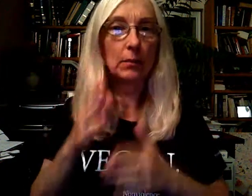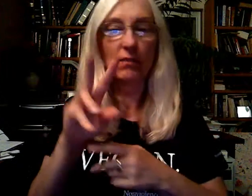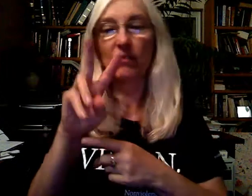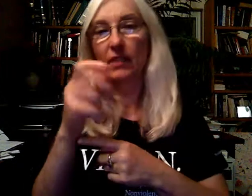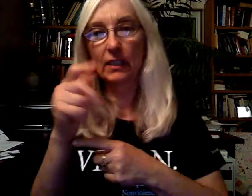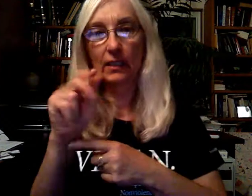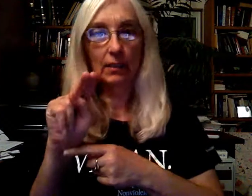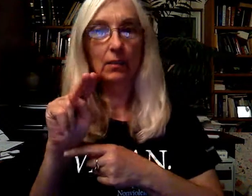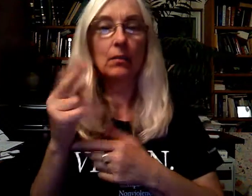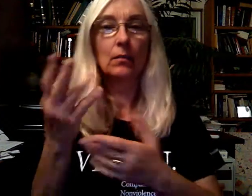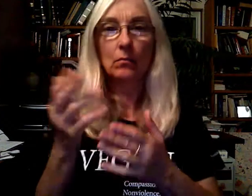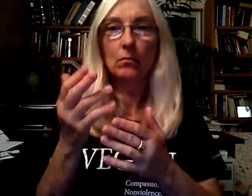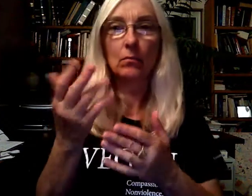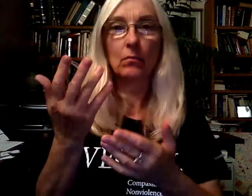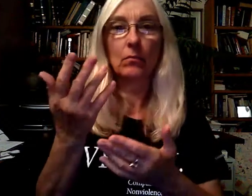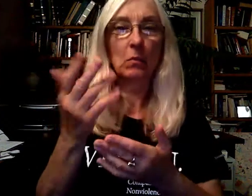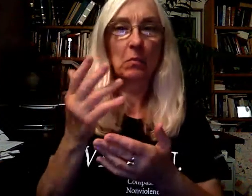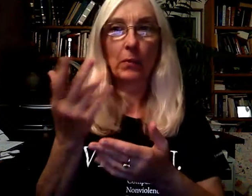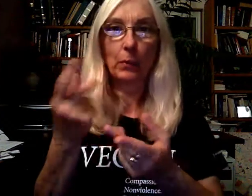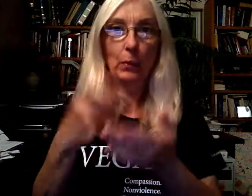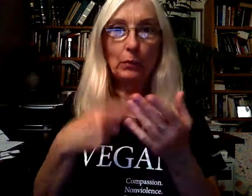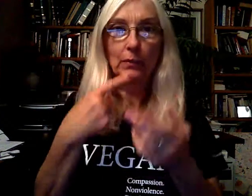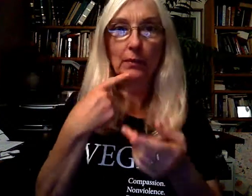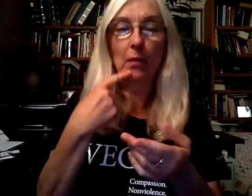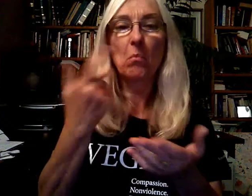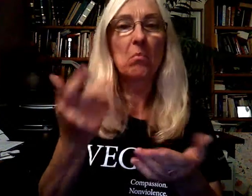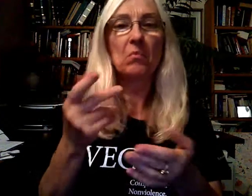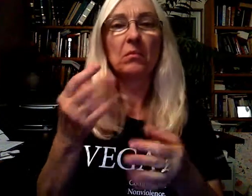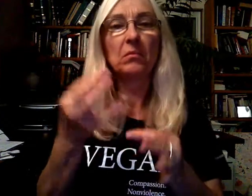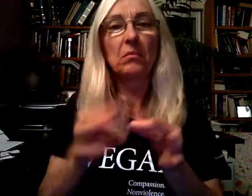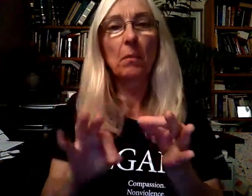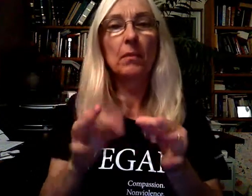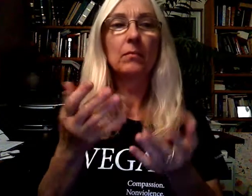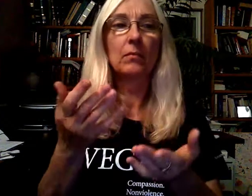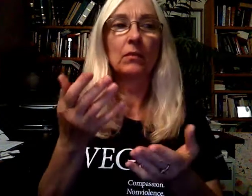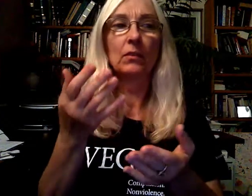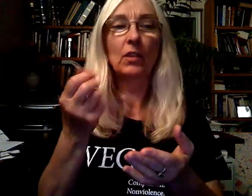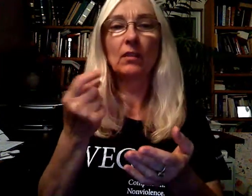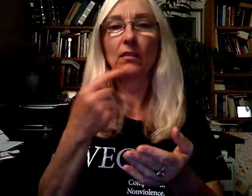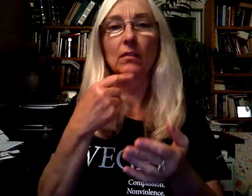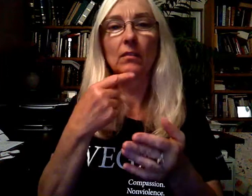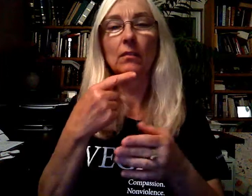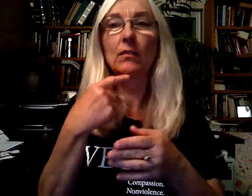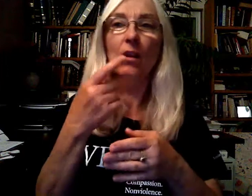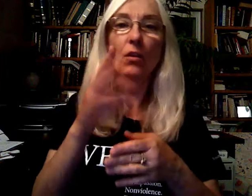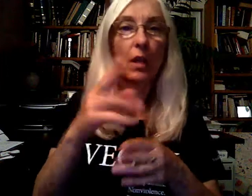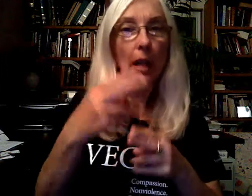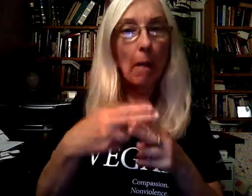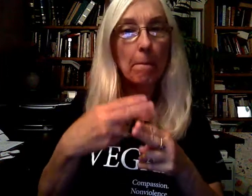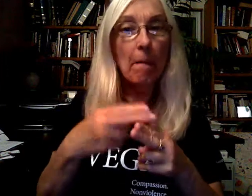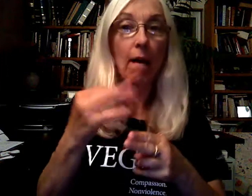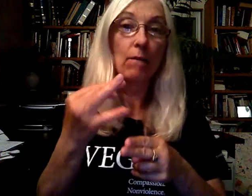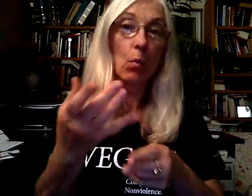And his hand is fine. So you didn't have to lose that damn true system so you really wasn't giving you a lie. No, I'm just... You